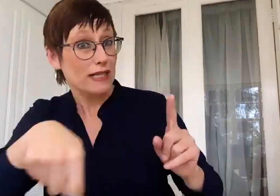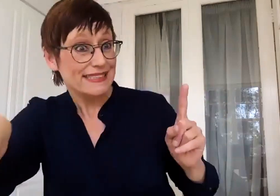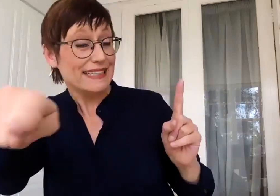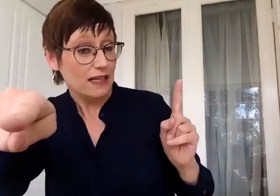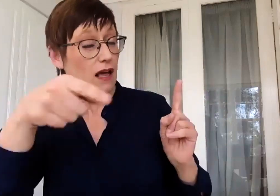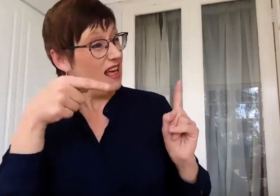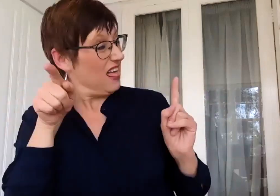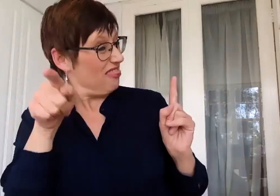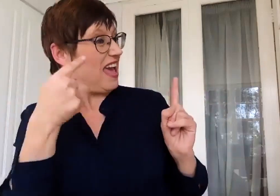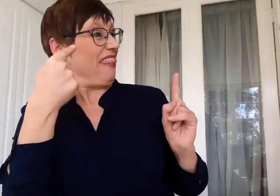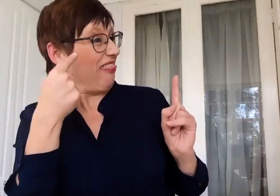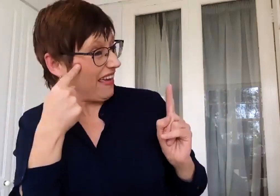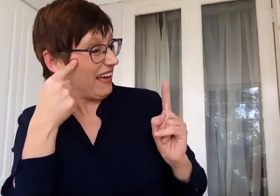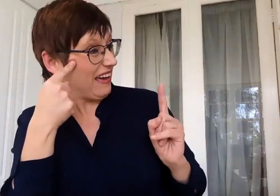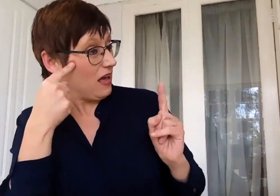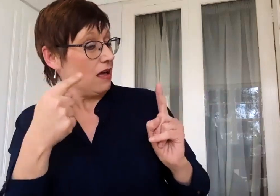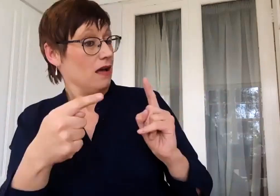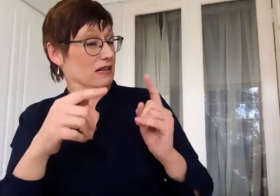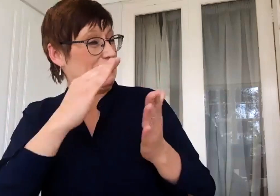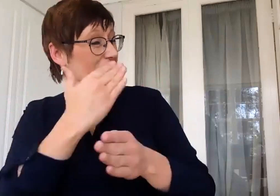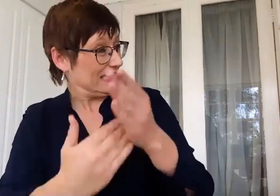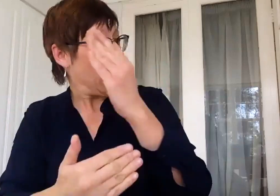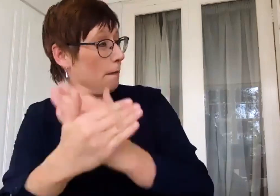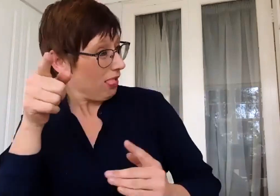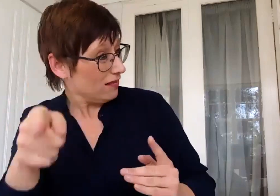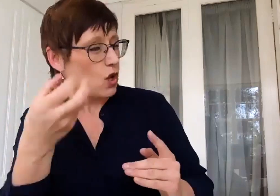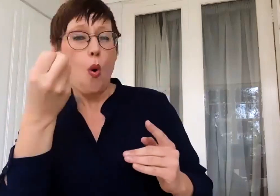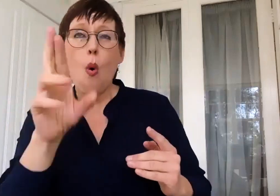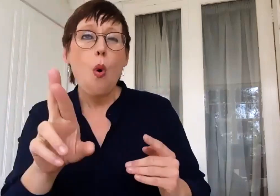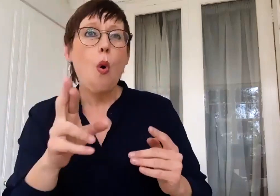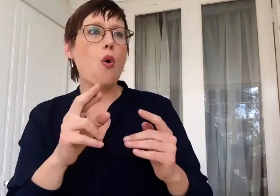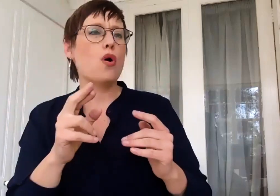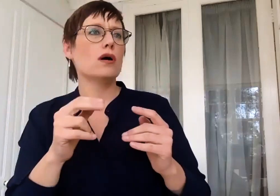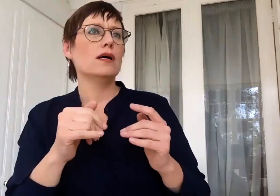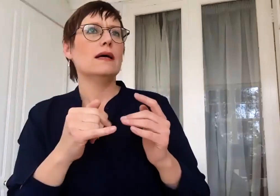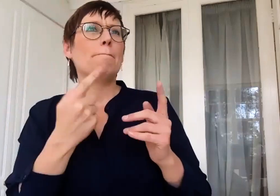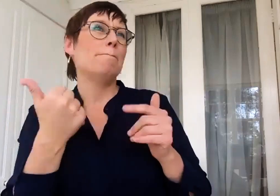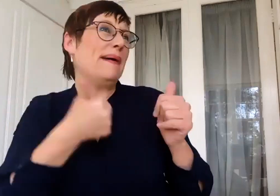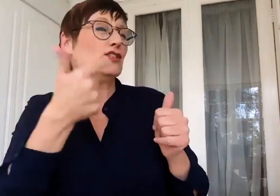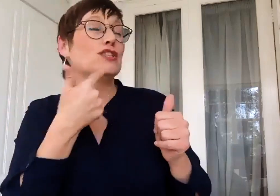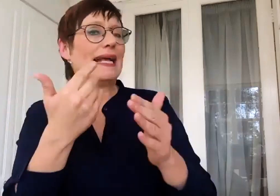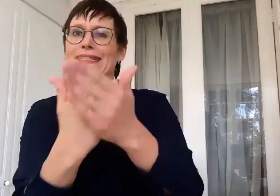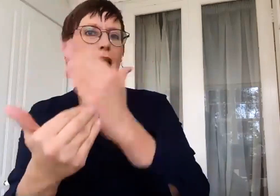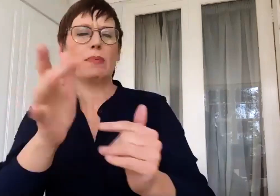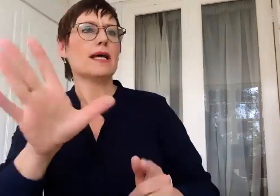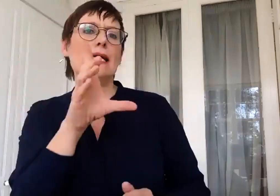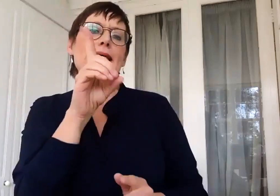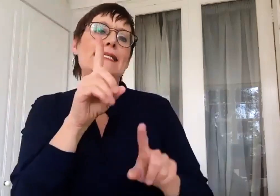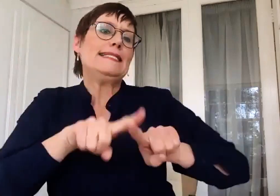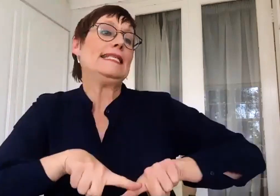And is it just politically correct to think of someone who's deaf as differently abled? What is the reality here, regardless